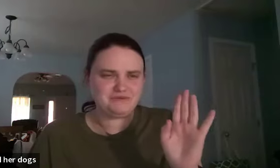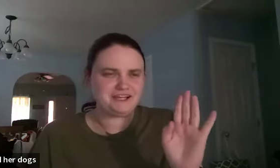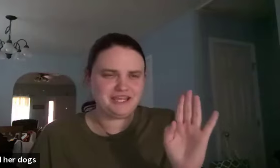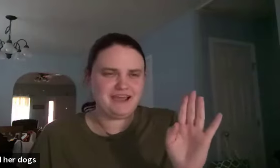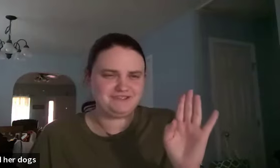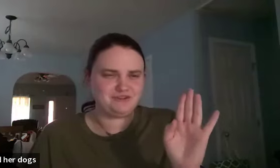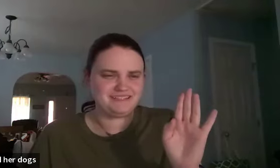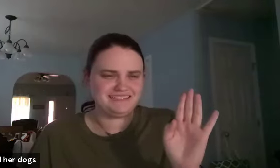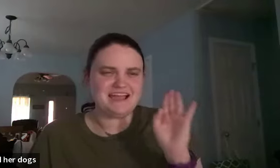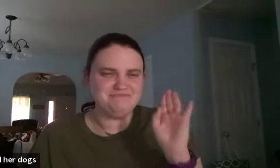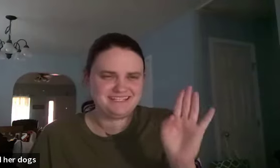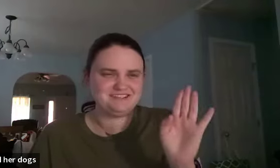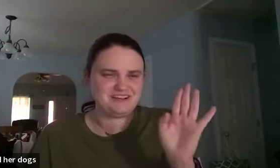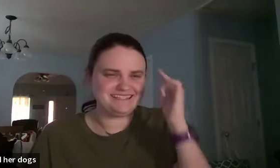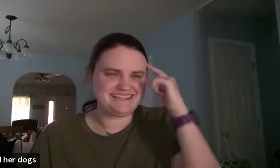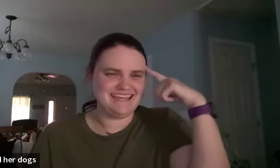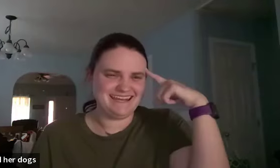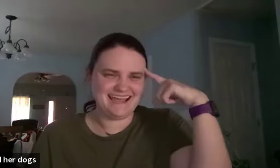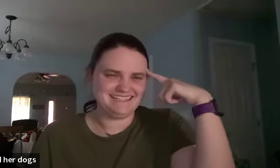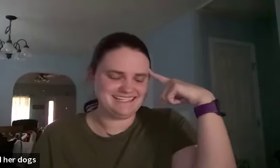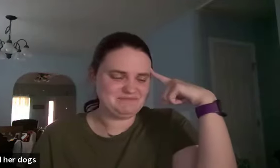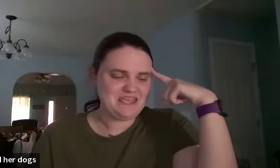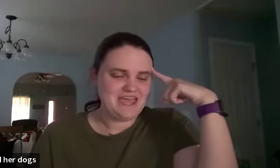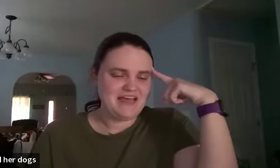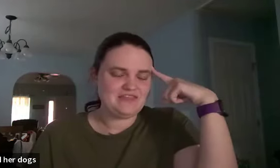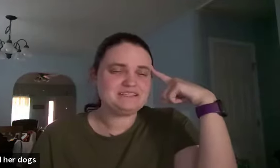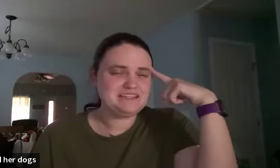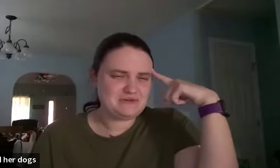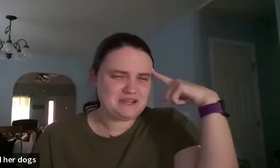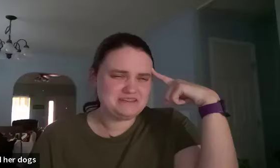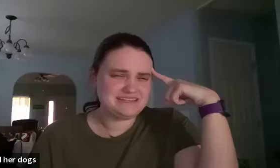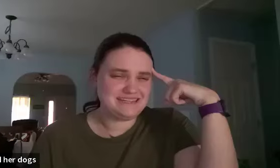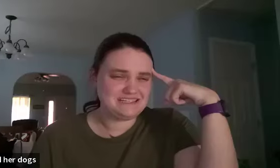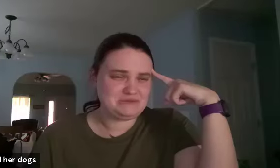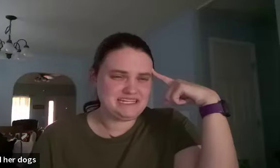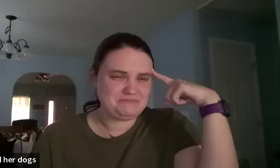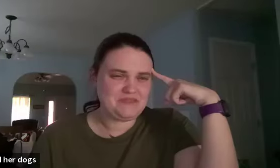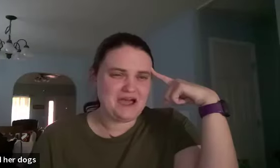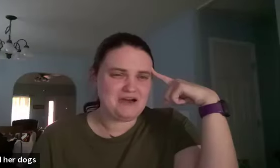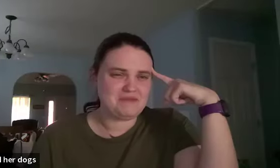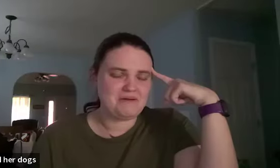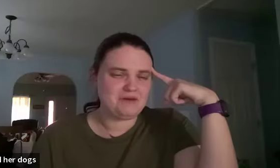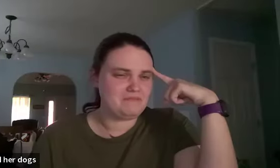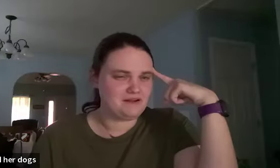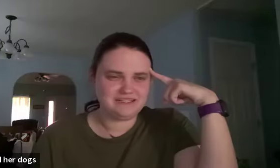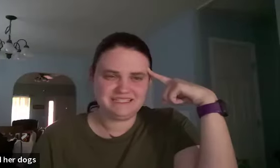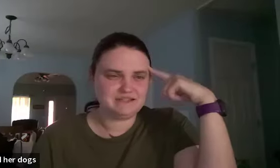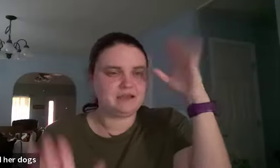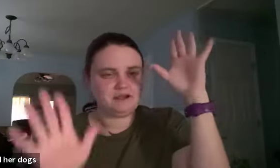do actually have to address this. I meant to address this and I didn't. There is another way you can sign next week. But I'm not gonna I'm not